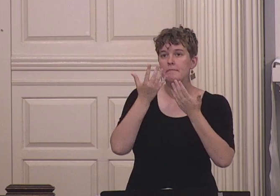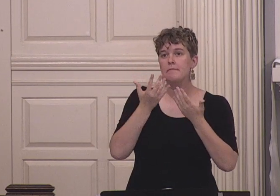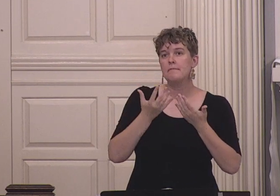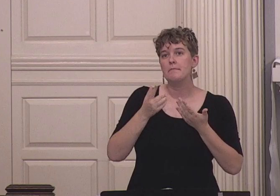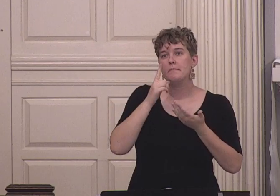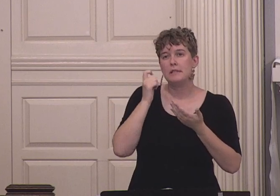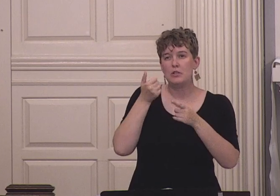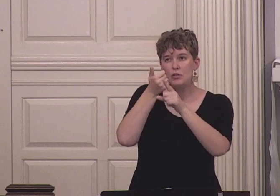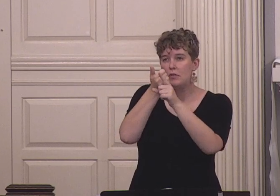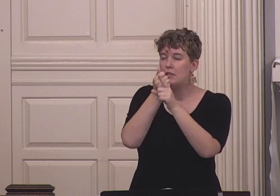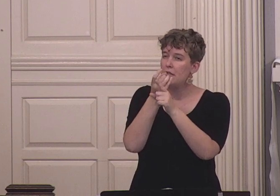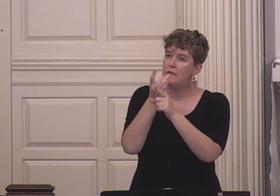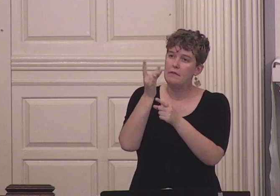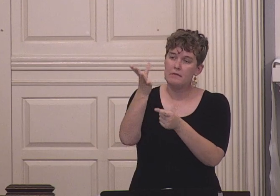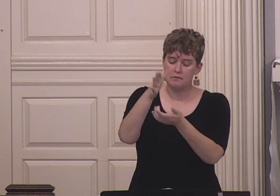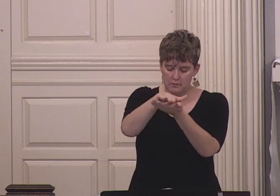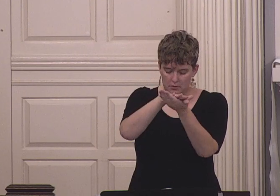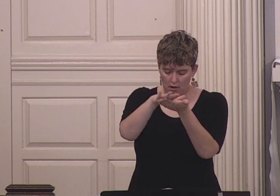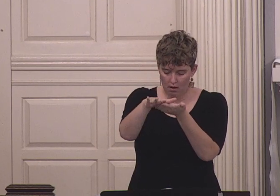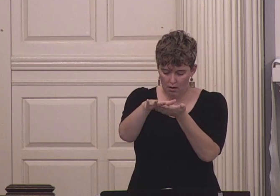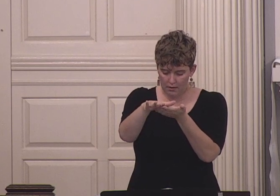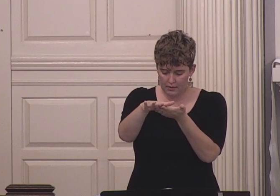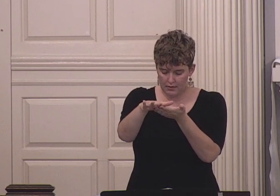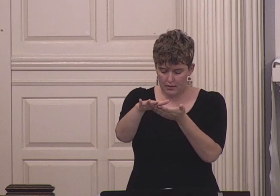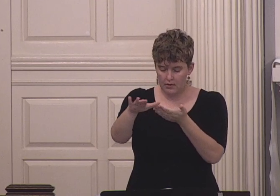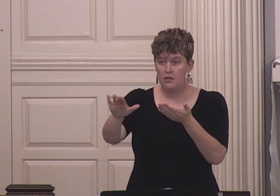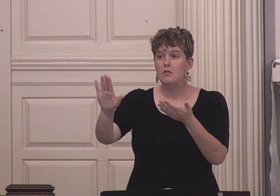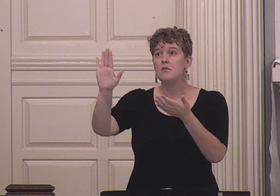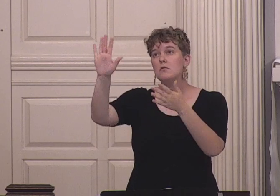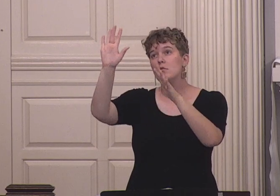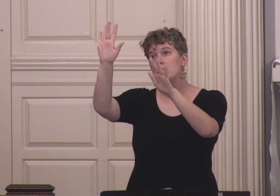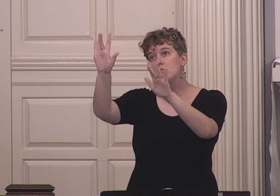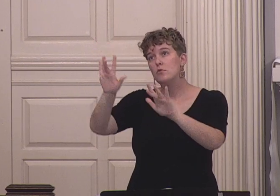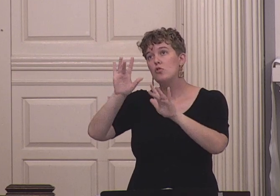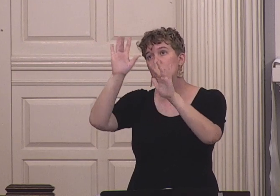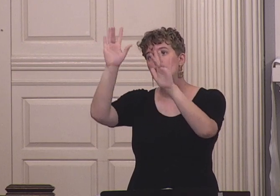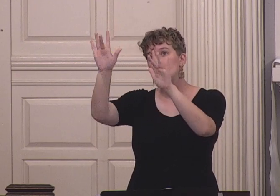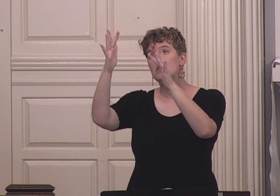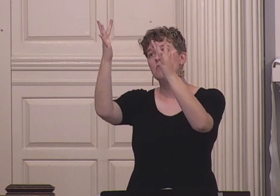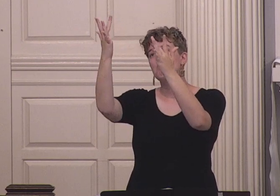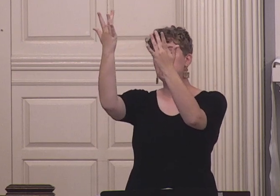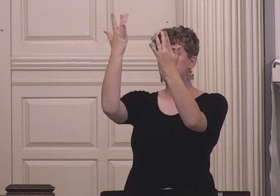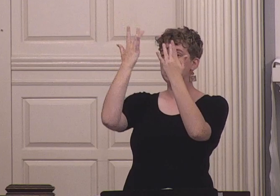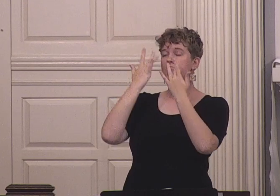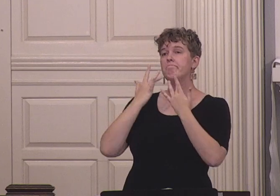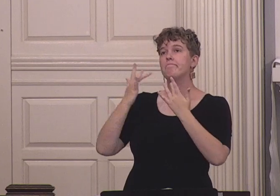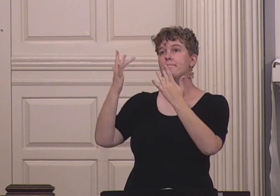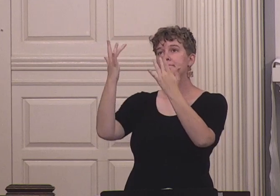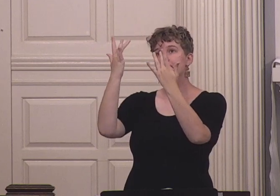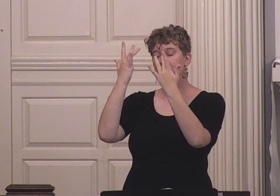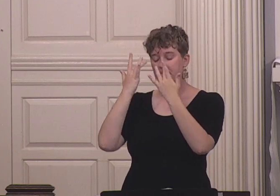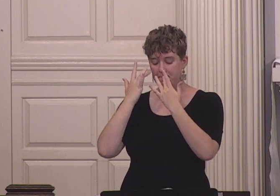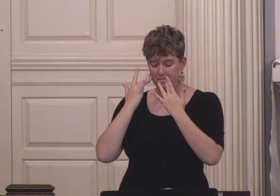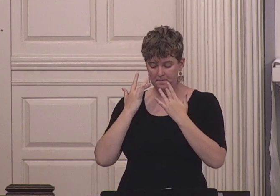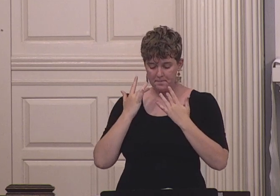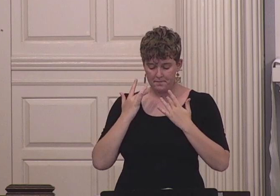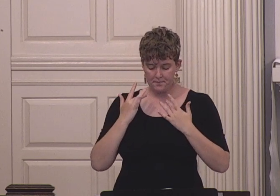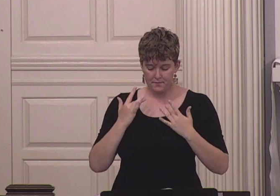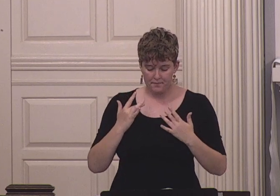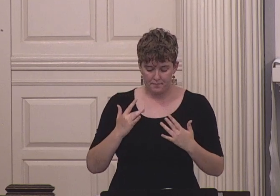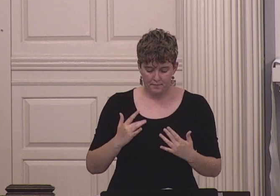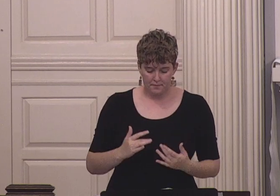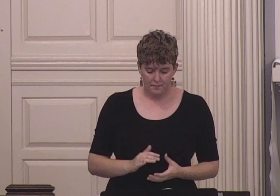is your kindness. In your great mercy, turn toward me.